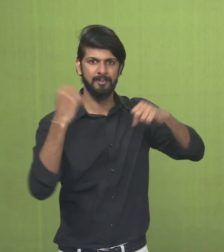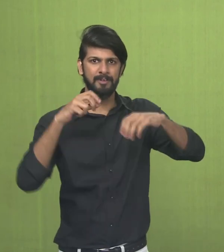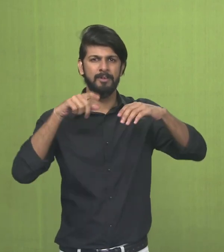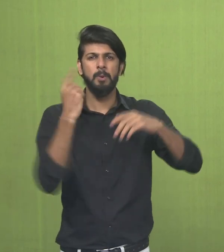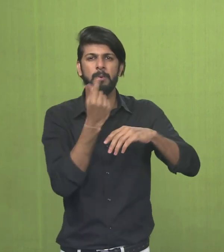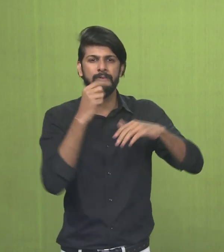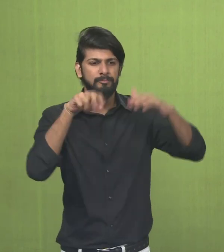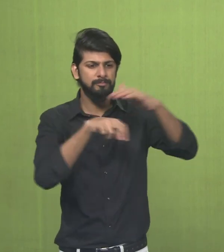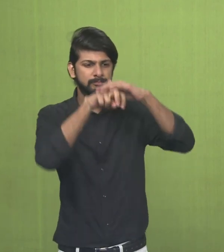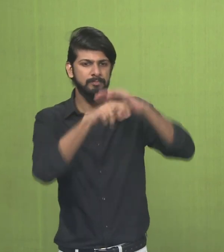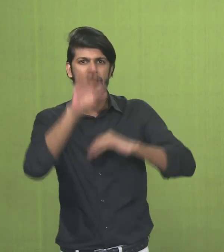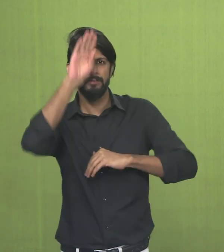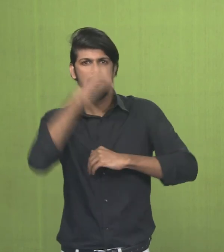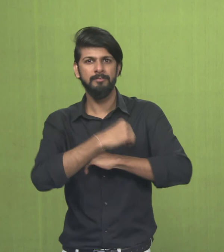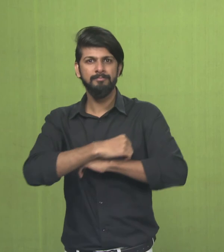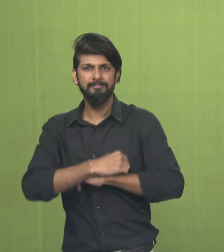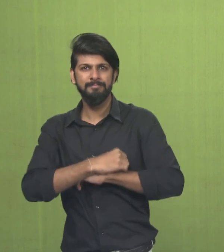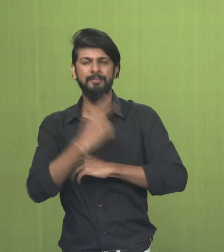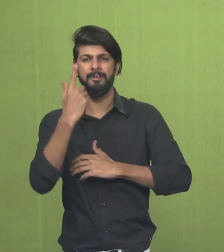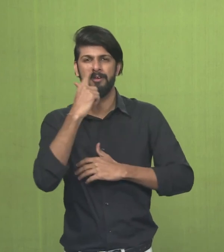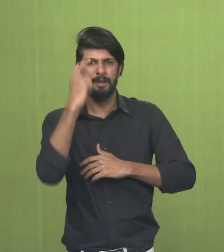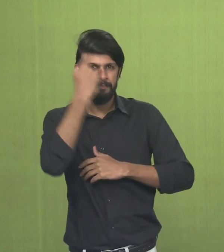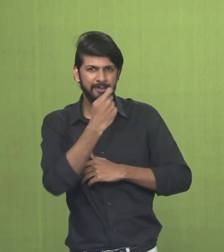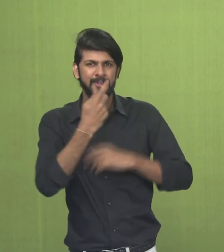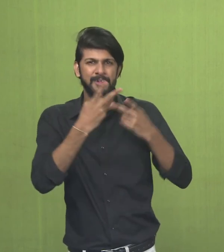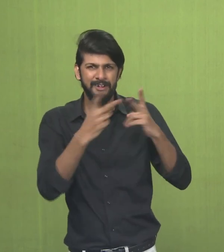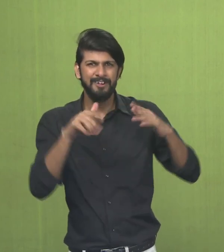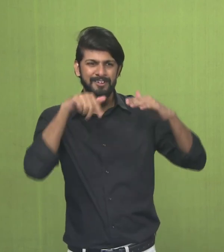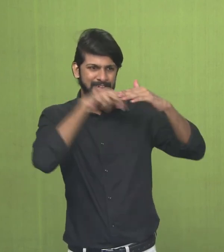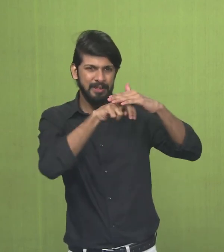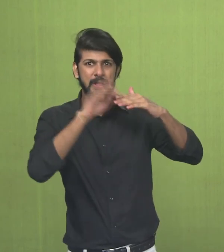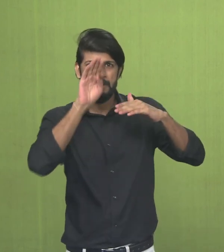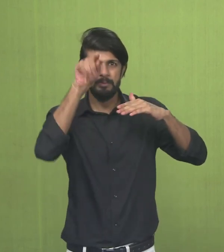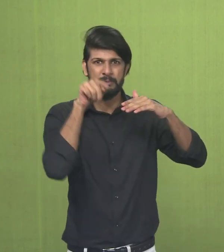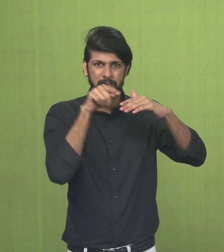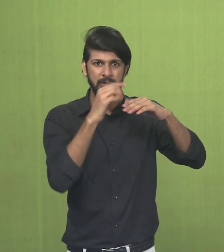Palanquin, this is a carriage which is used by humans.